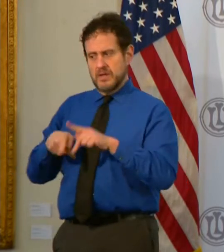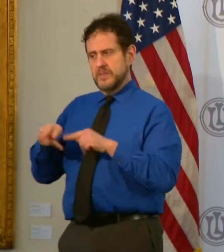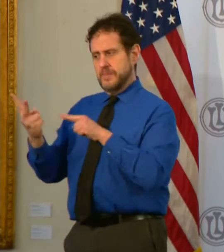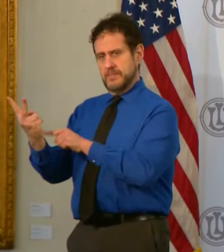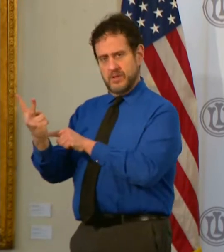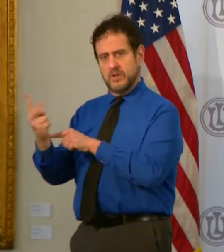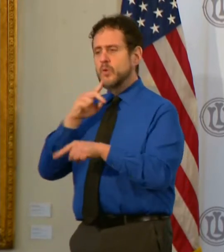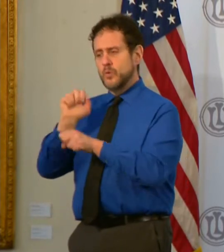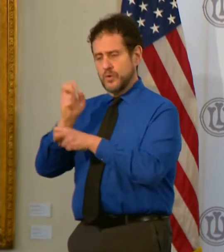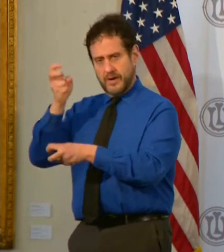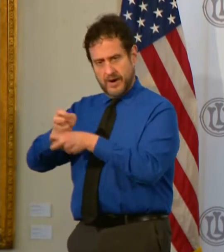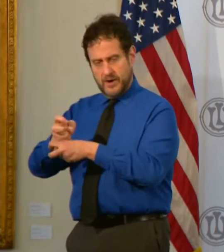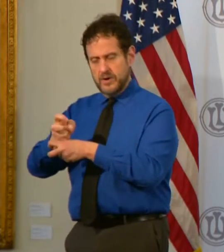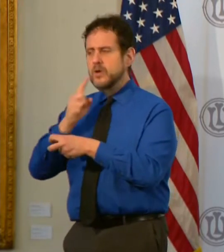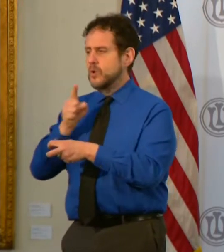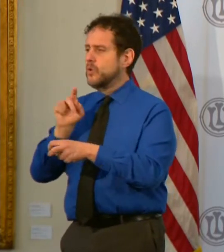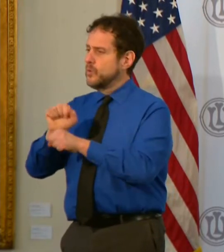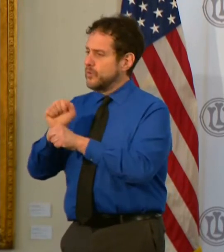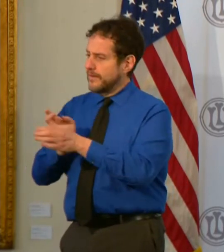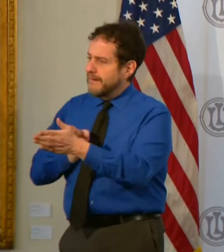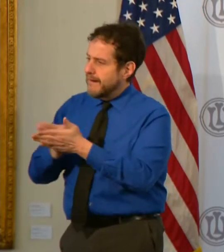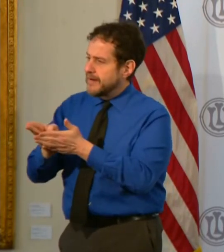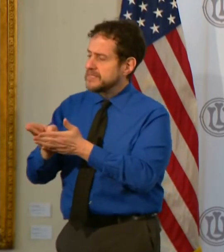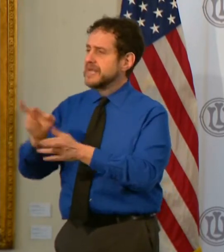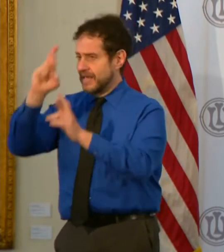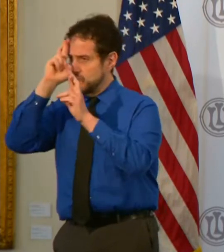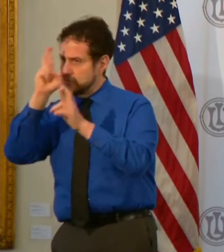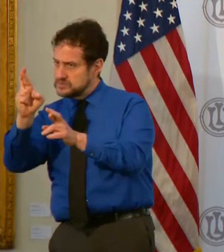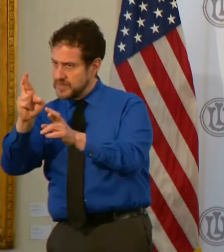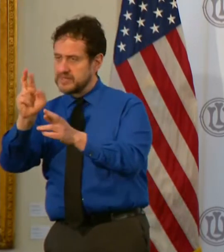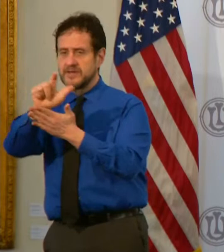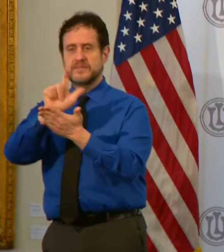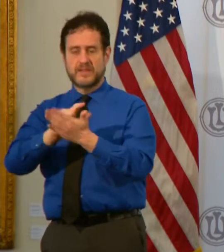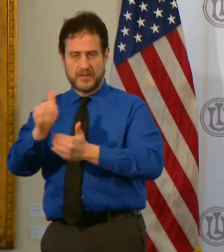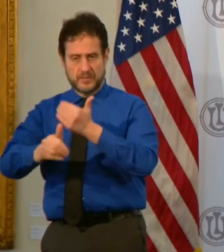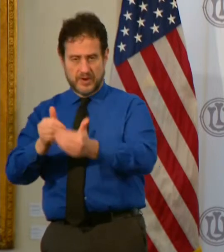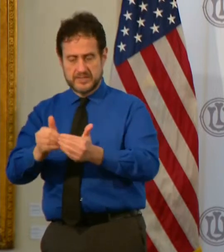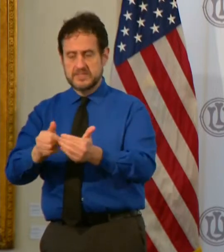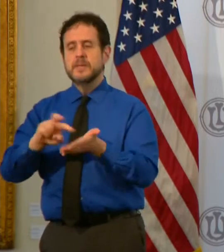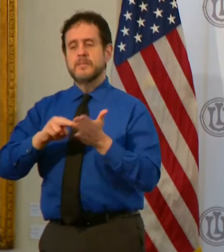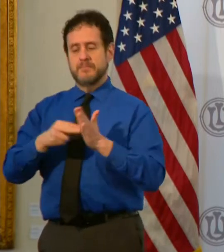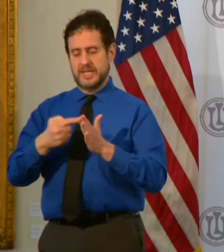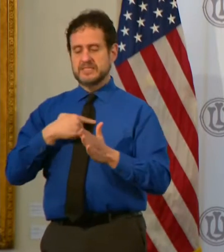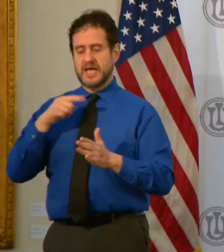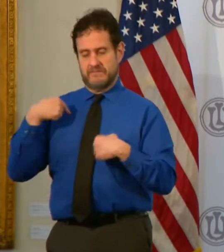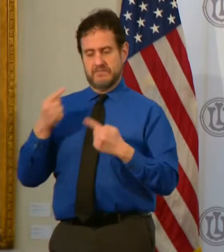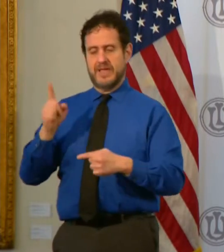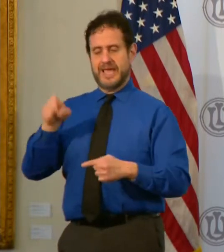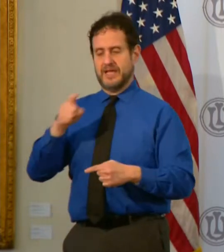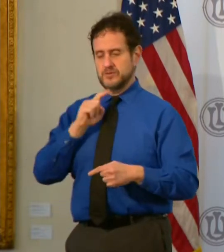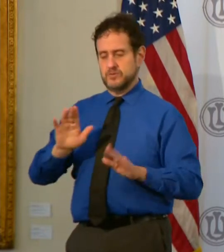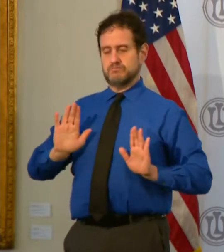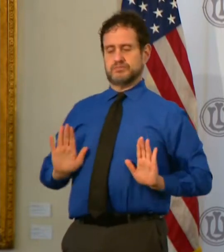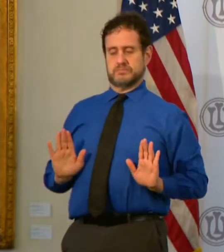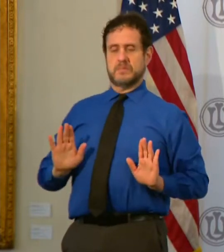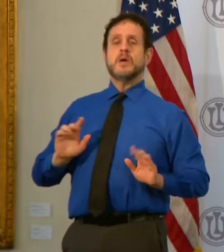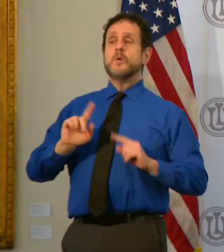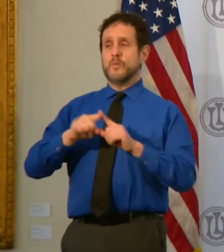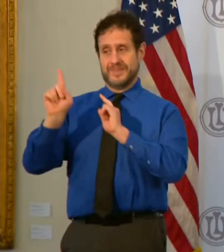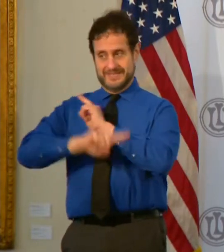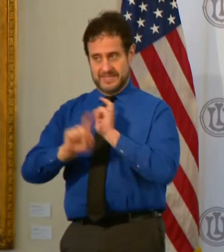levels of integrity and the respect for this process that has allowed me to have to sit back, I'll have a lot more to say after